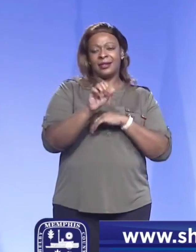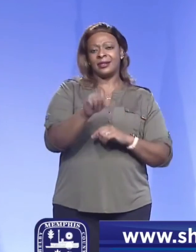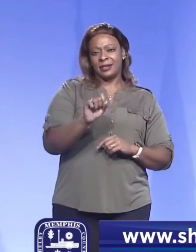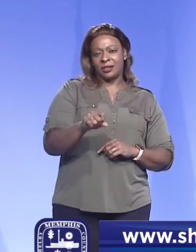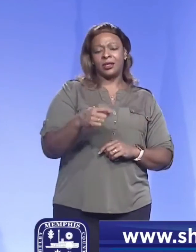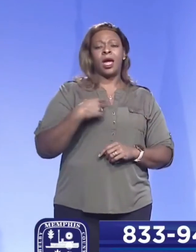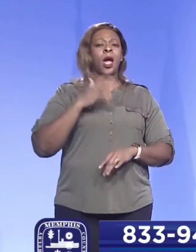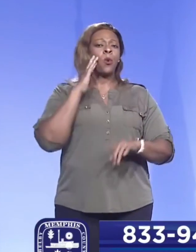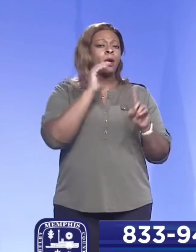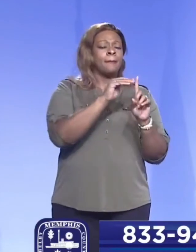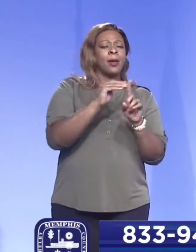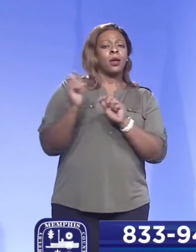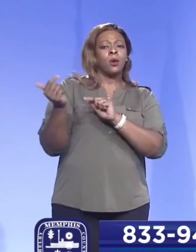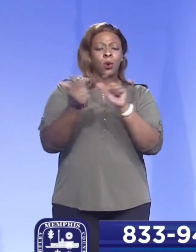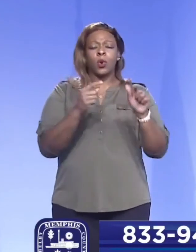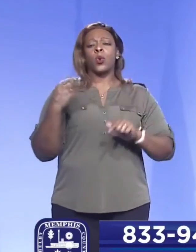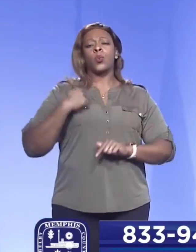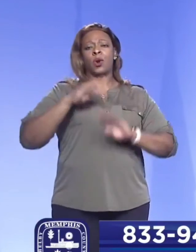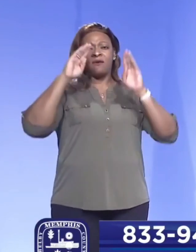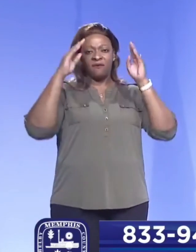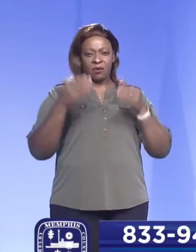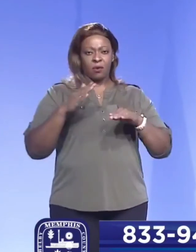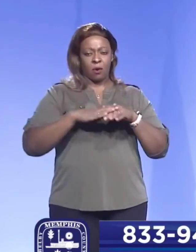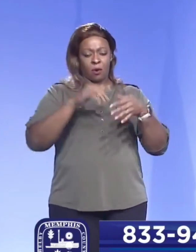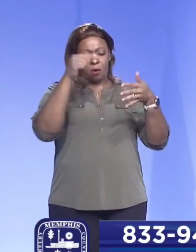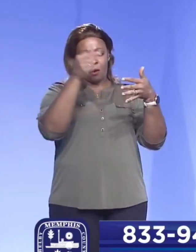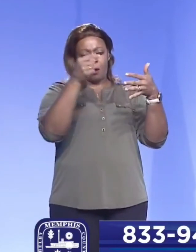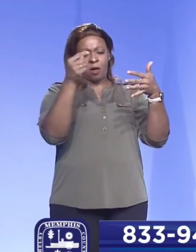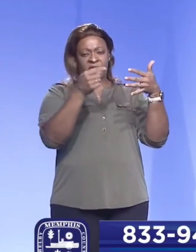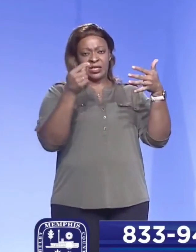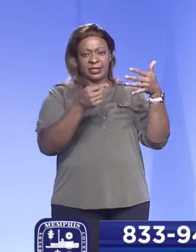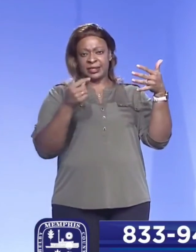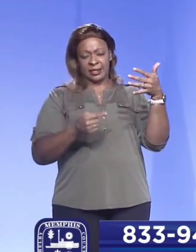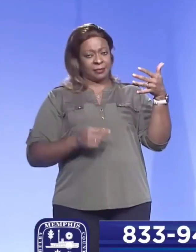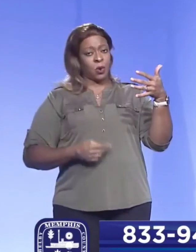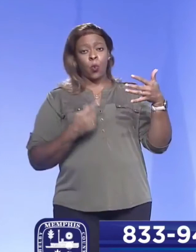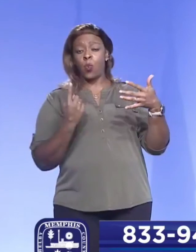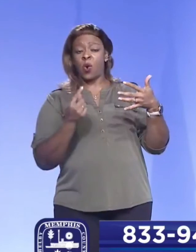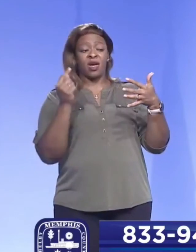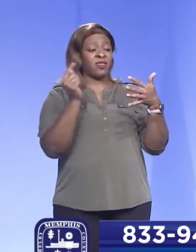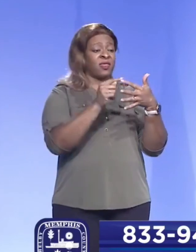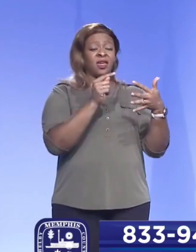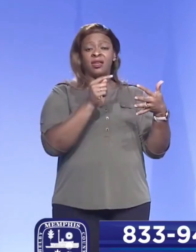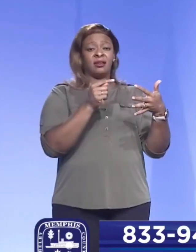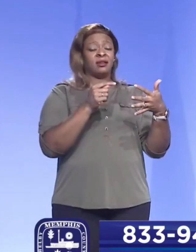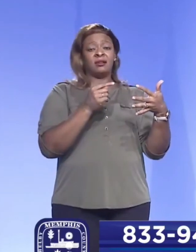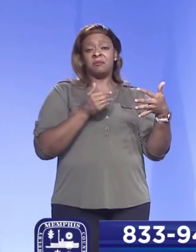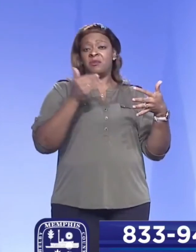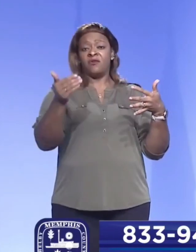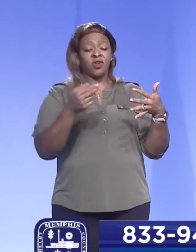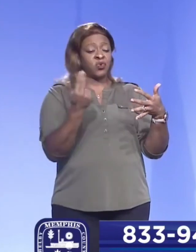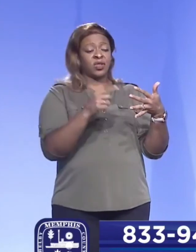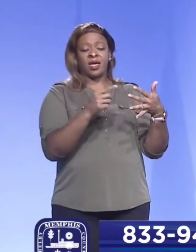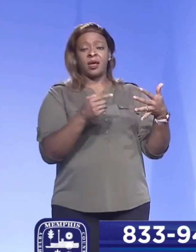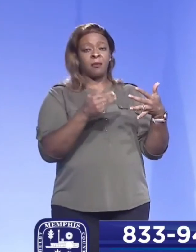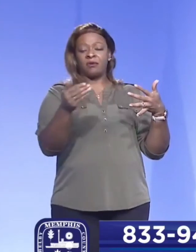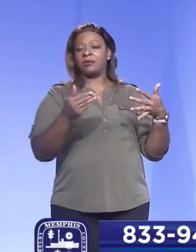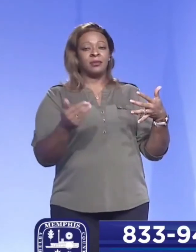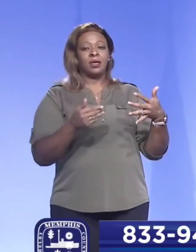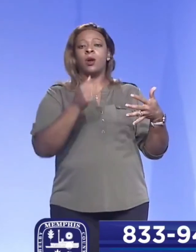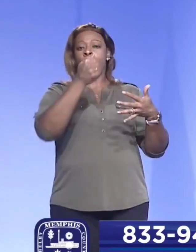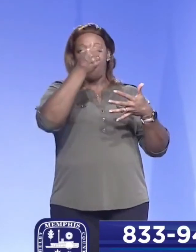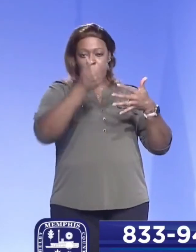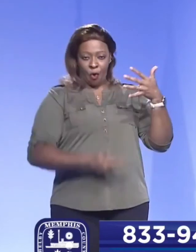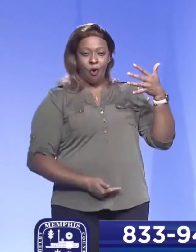I will remind you that we focus on all of the measures. There's no one single measure that makes us move forward or backward.